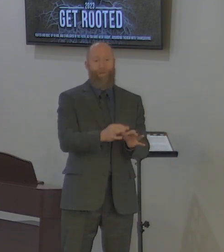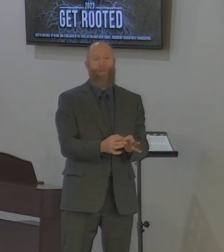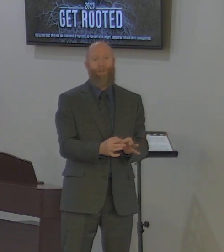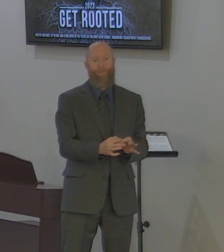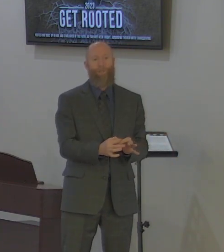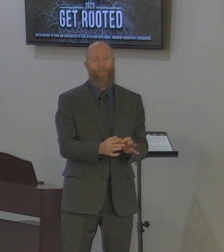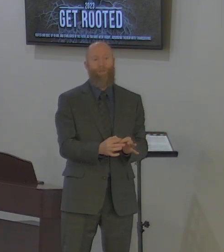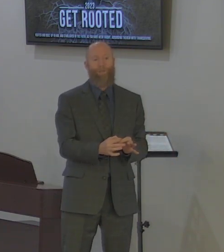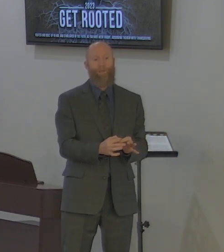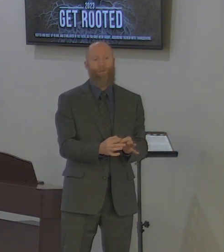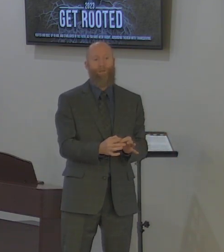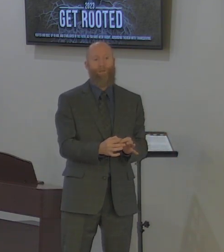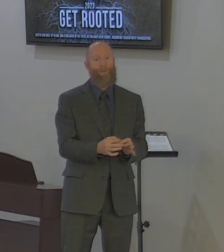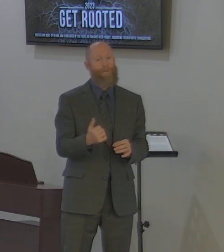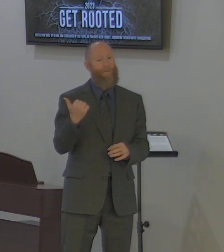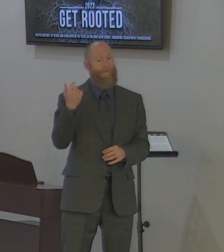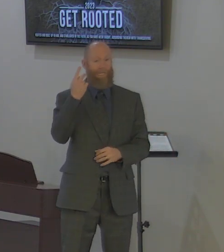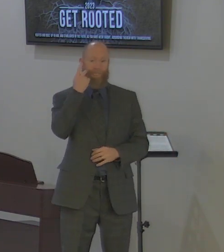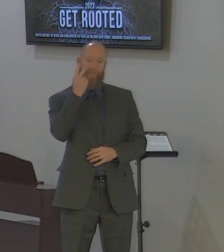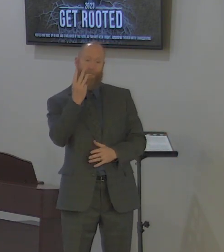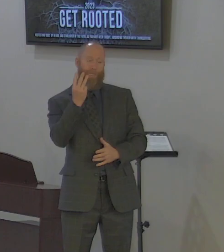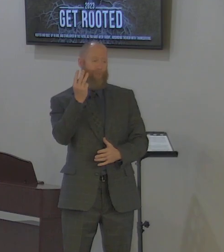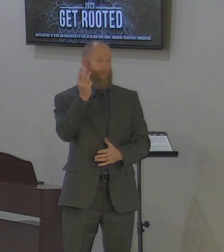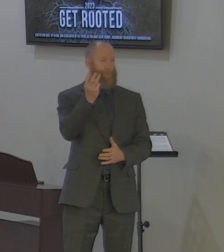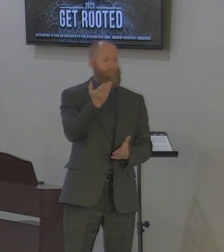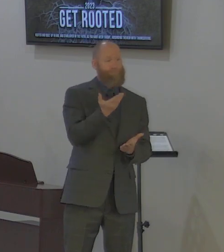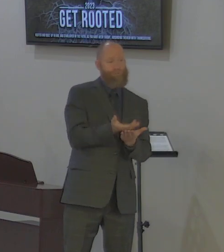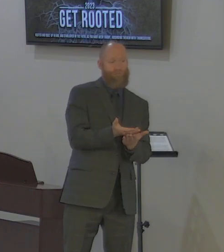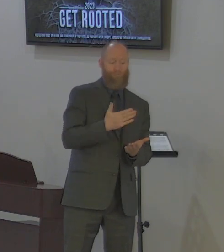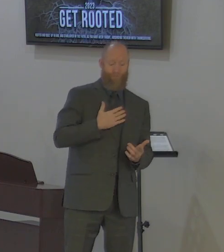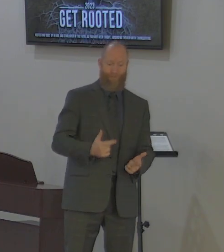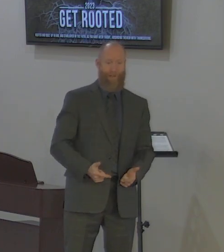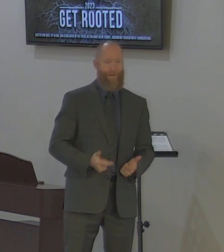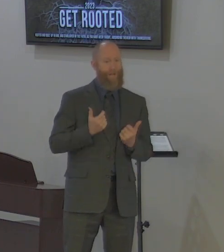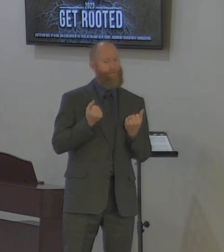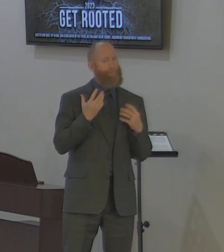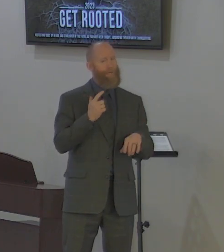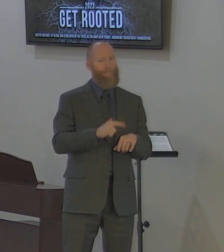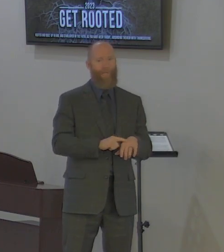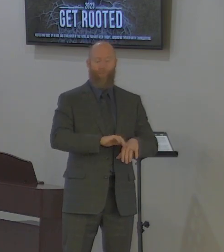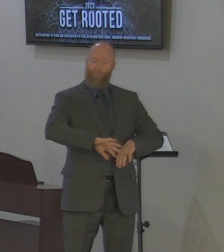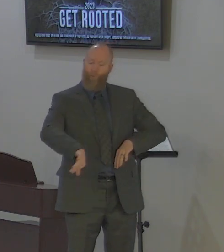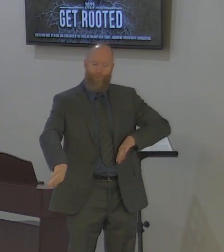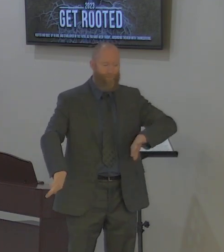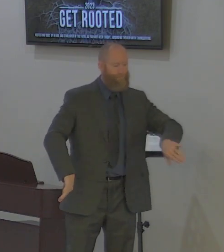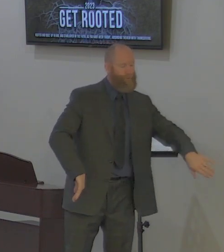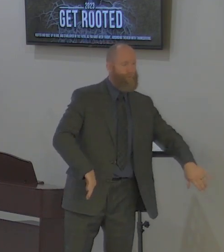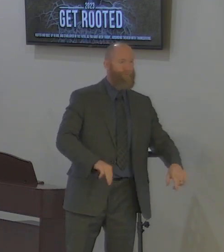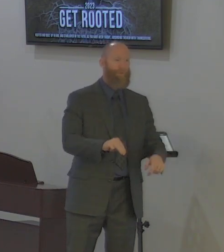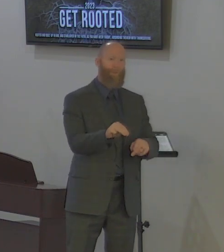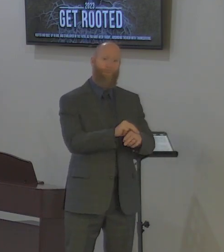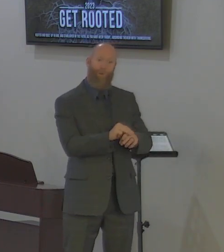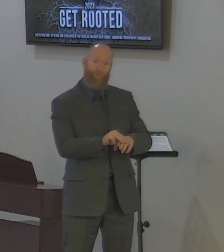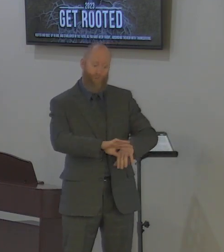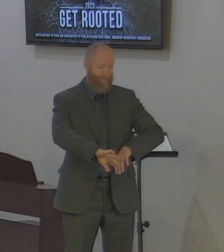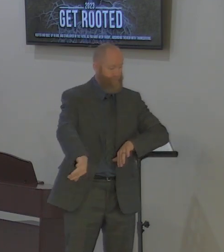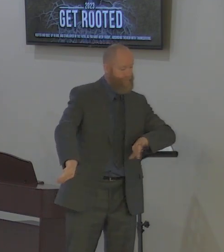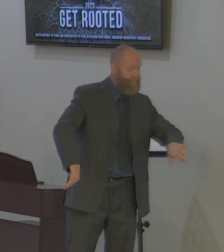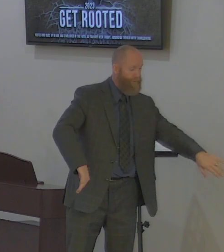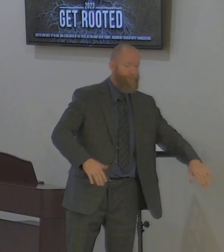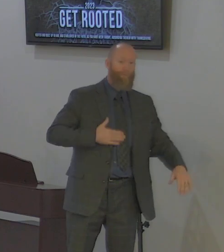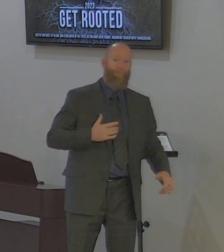moved mountains in my life. I can tell you some places where God moved mountains in the ministry and things that I've done.